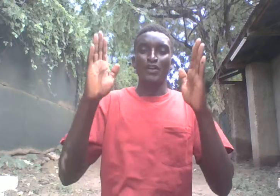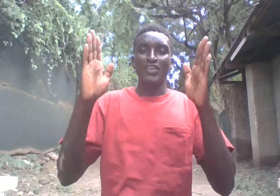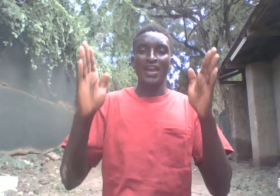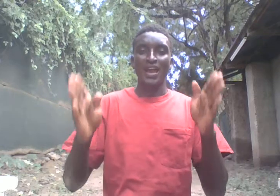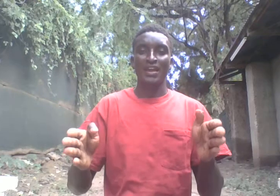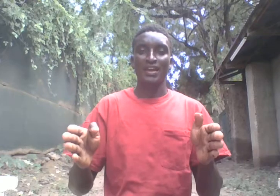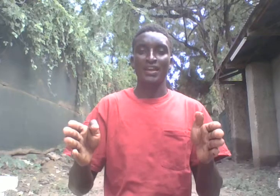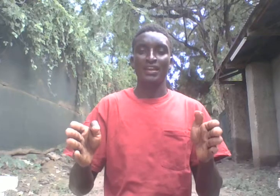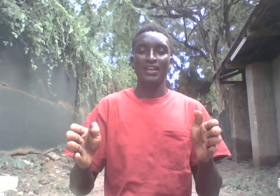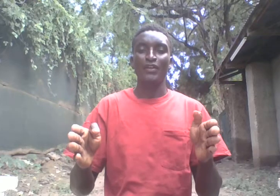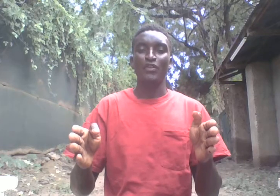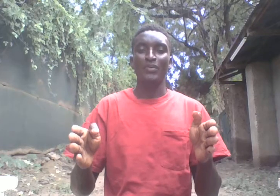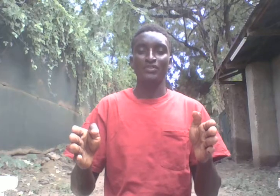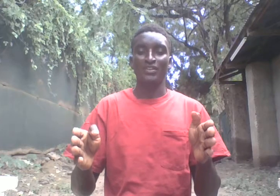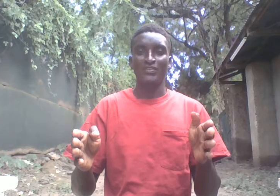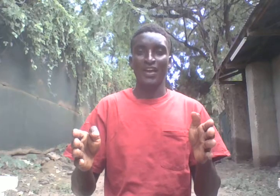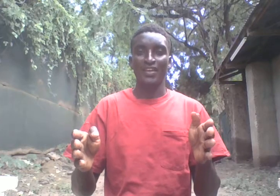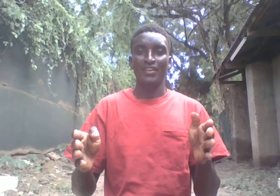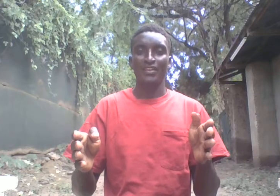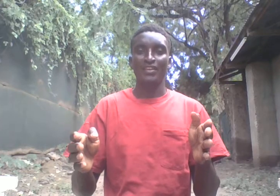employer. Now you personify.